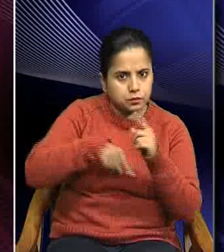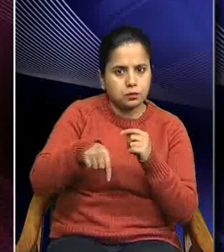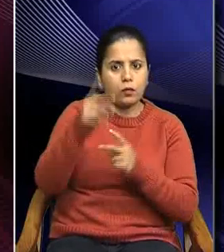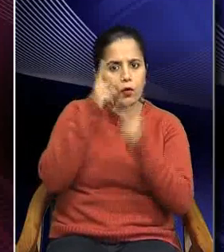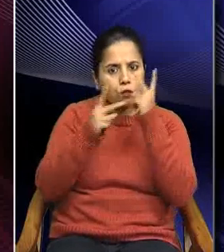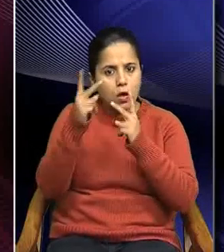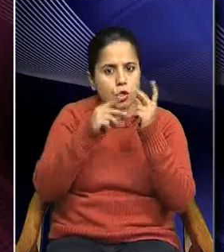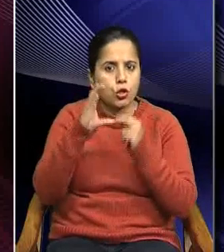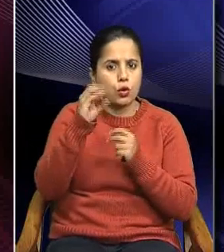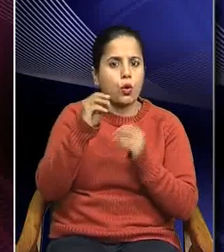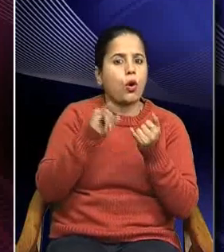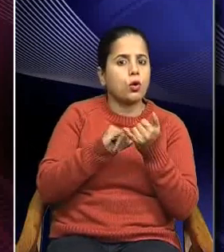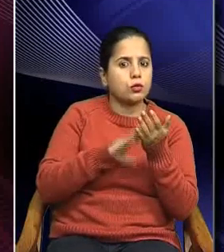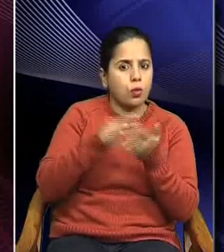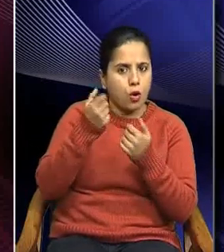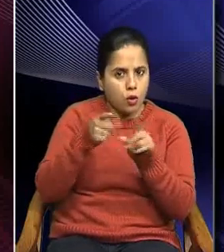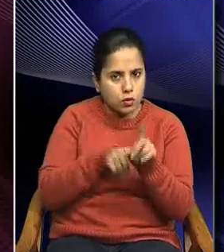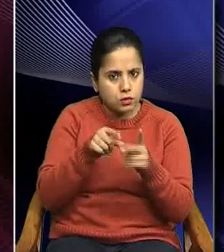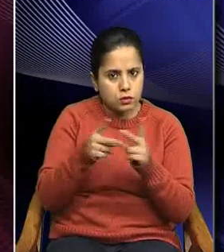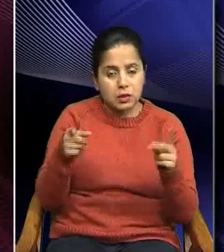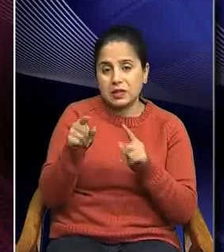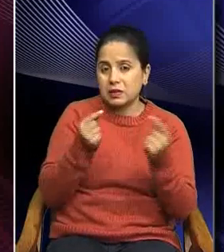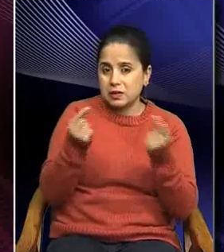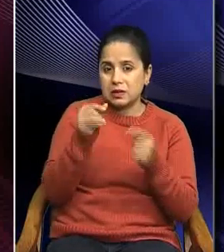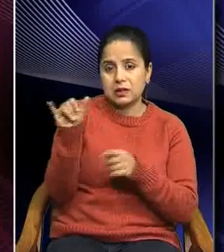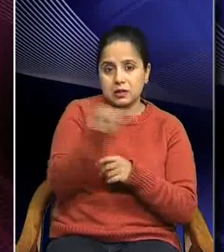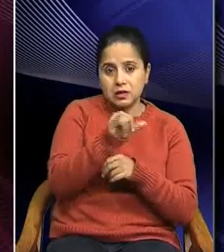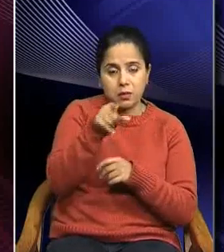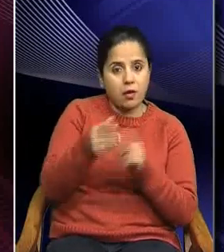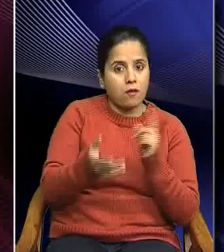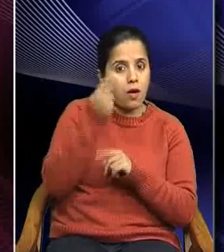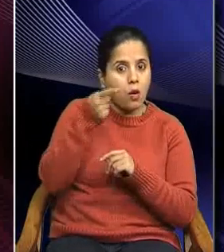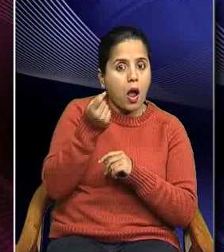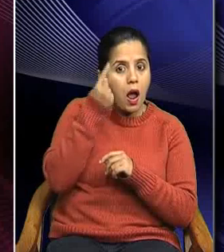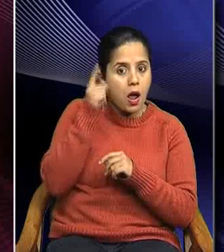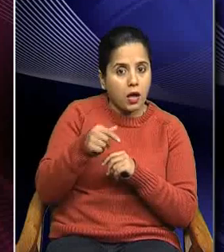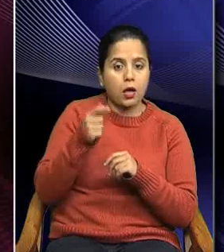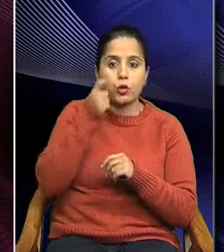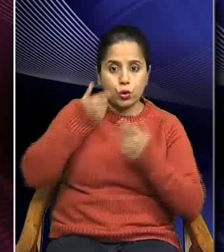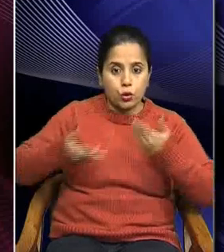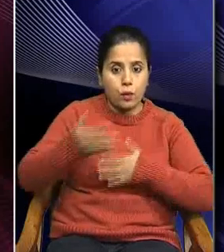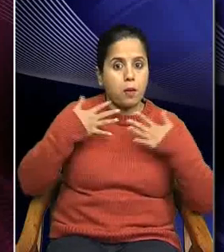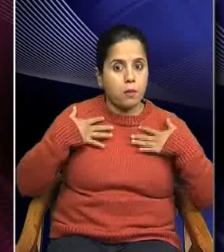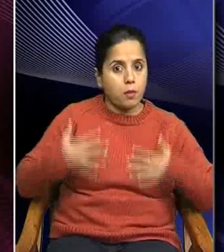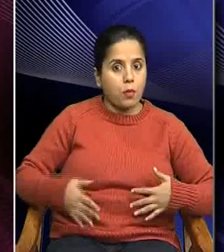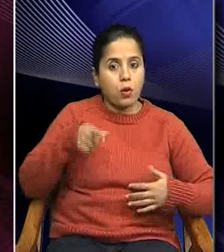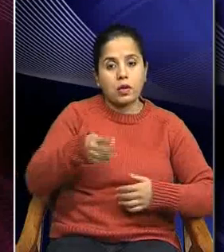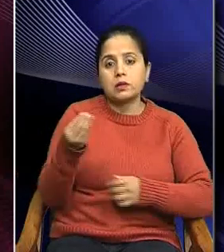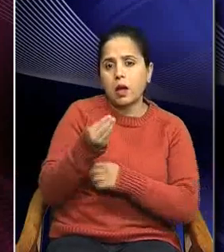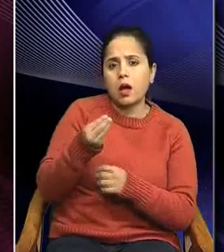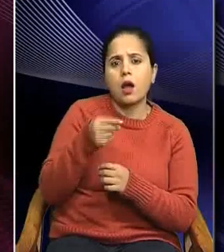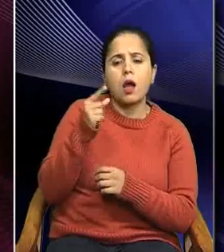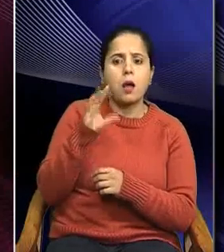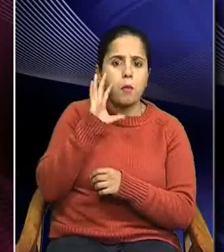through cosmology, right? Similarly, you will find that even in understanding human body, there is significant